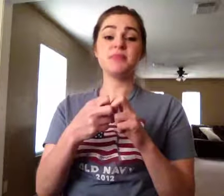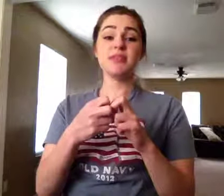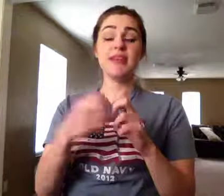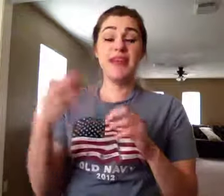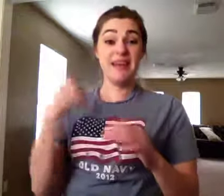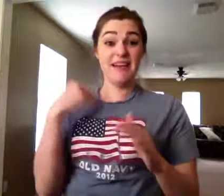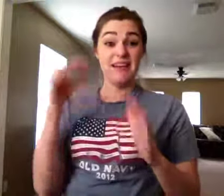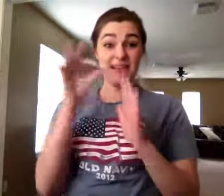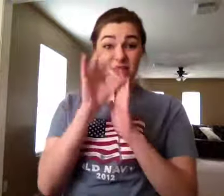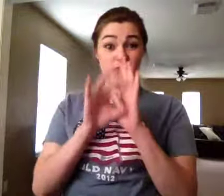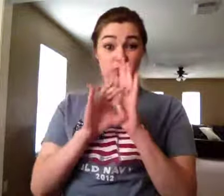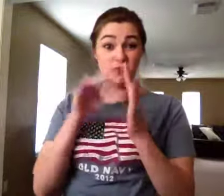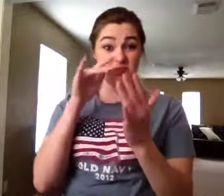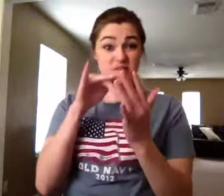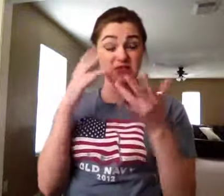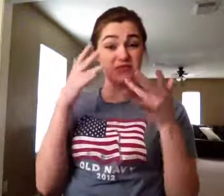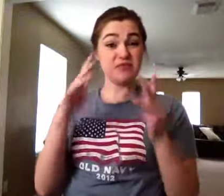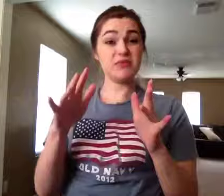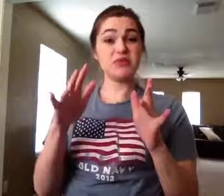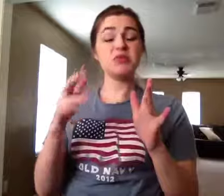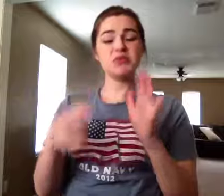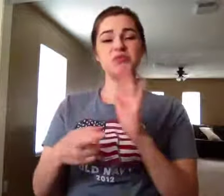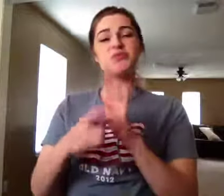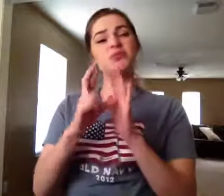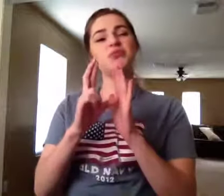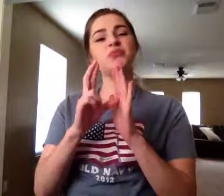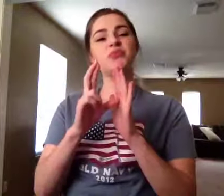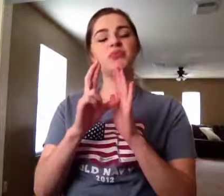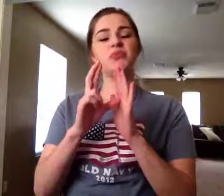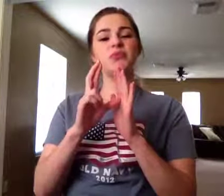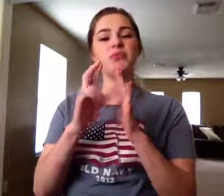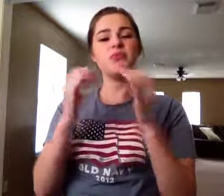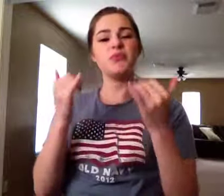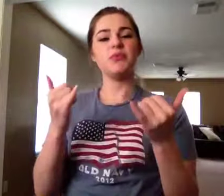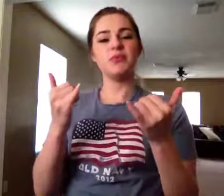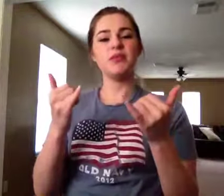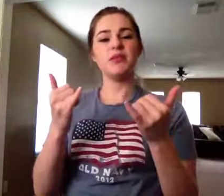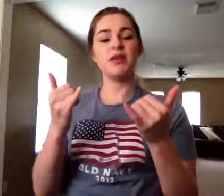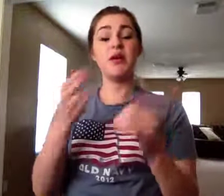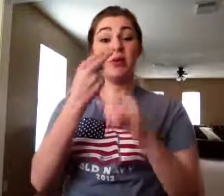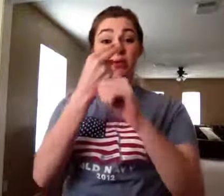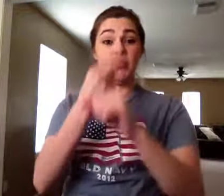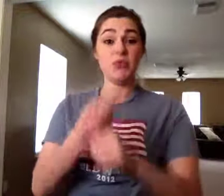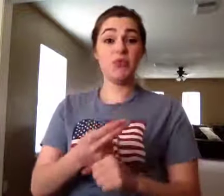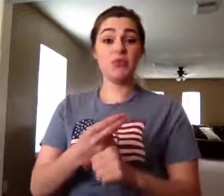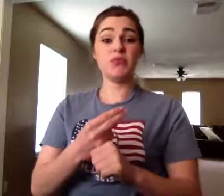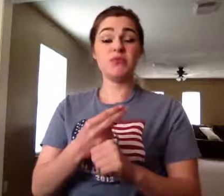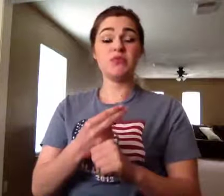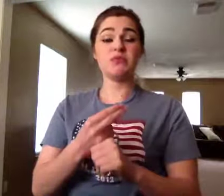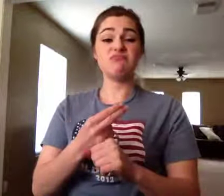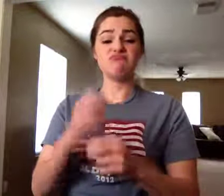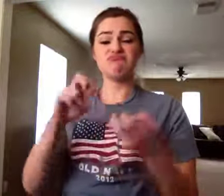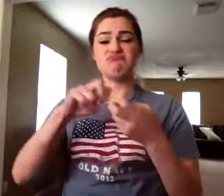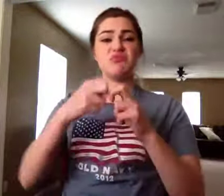studied already, and we'll use them to solve some actual problems. Please follow along and take notes on the figures and the